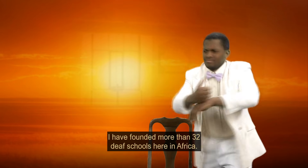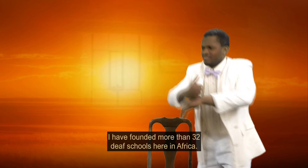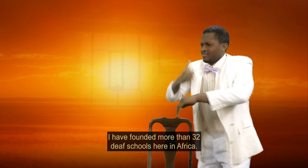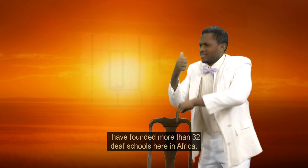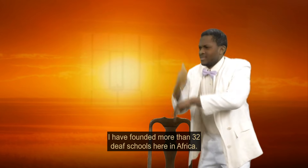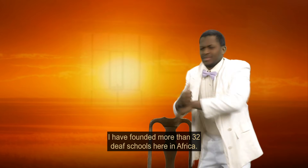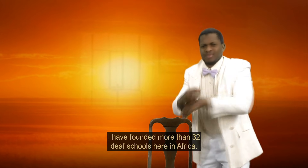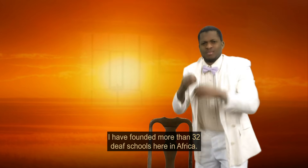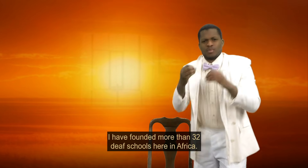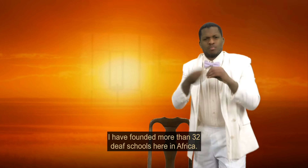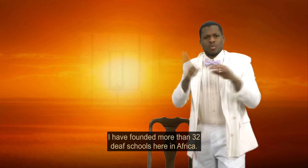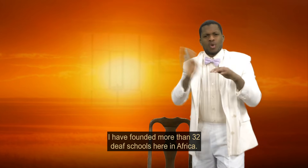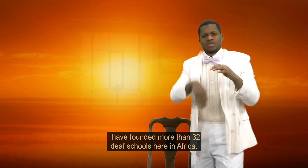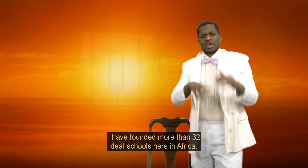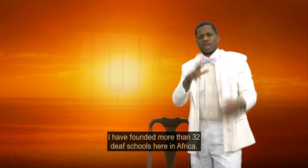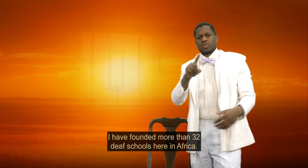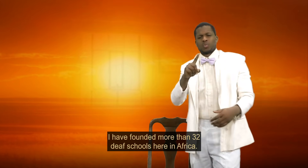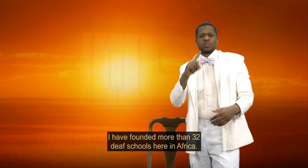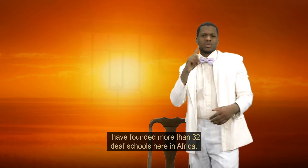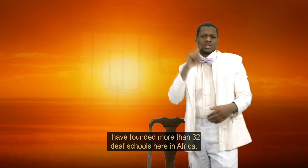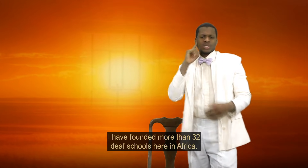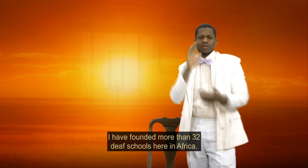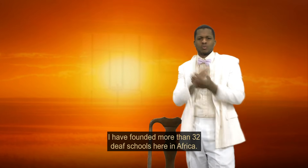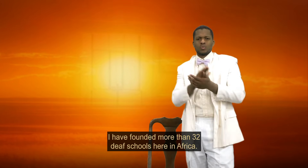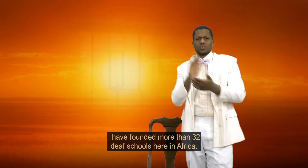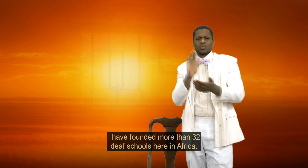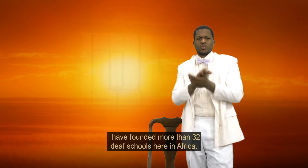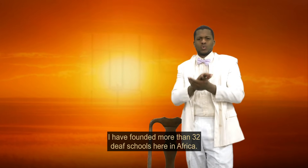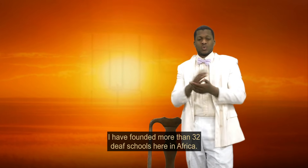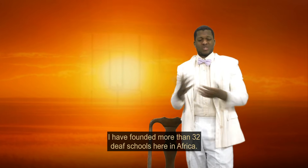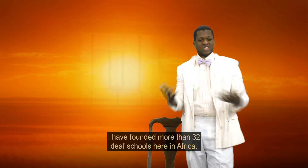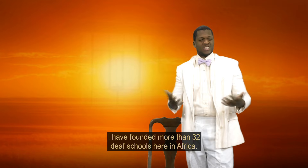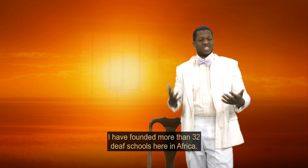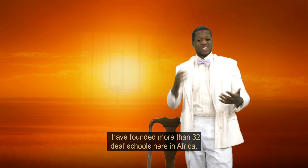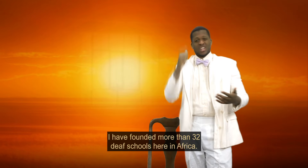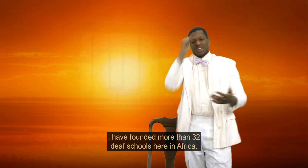I have founded more than 32 deaf schools here in Africa.